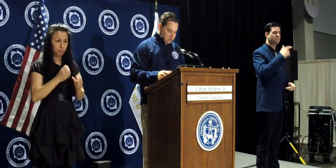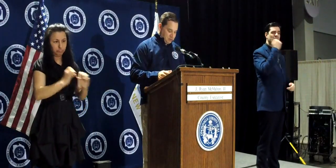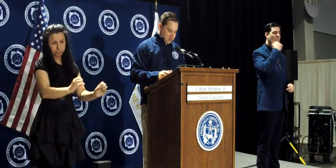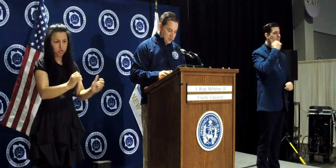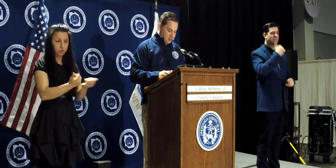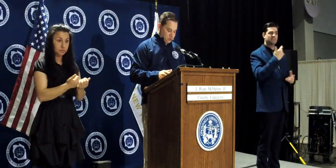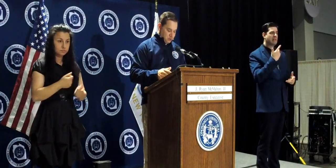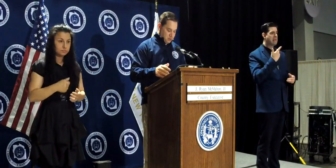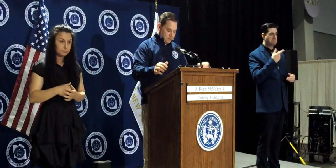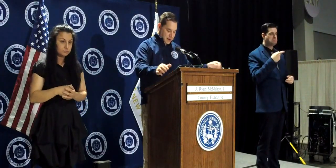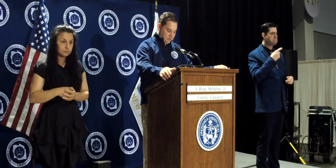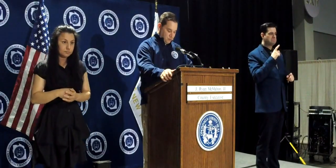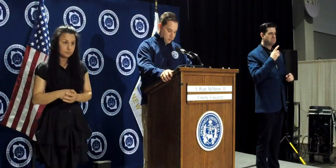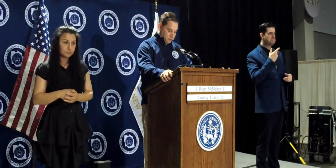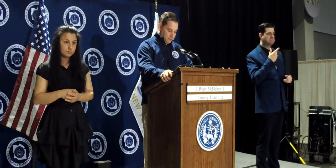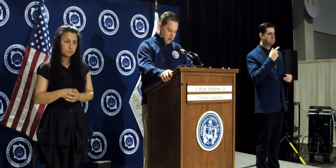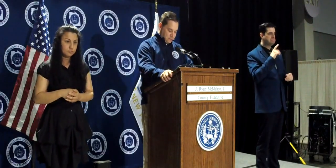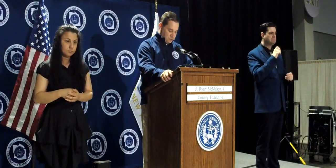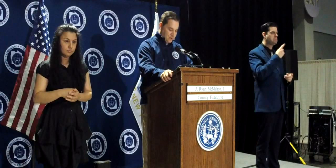of PPE,